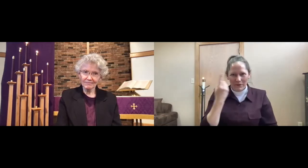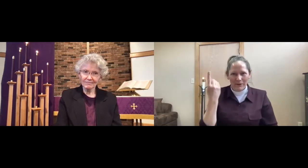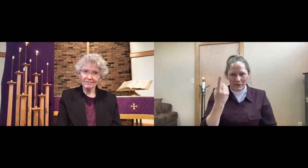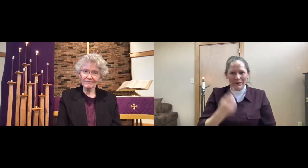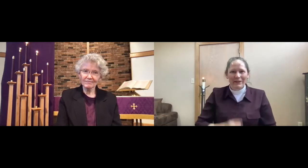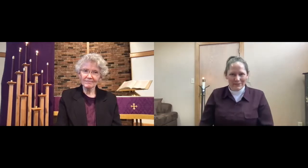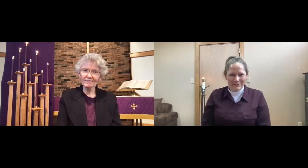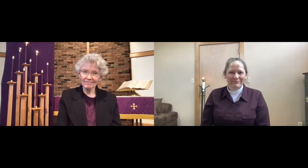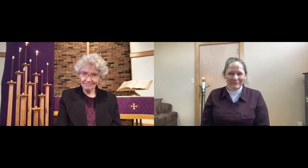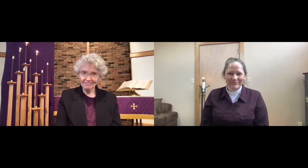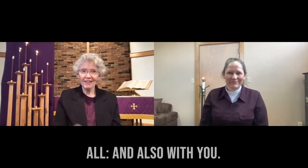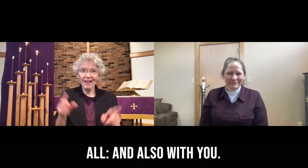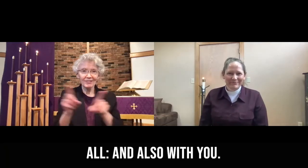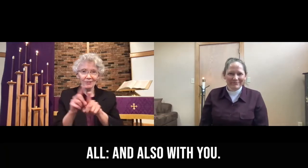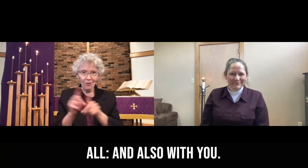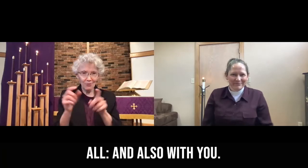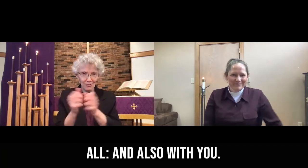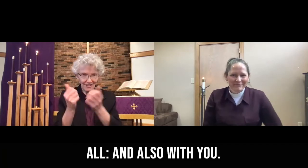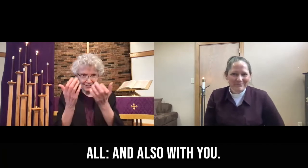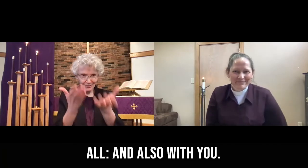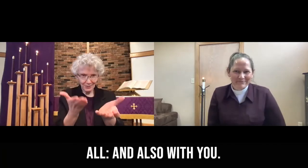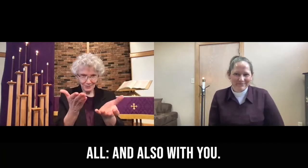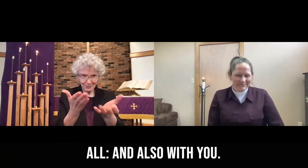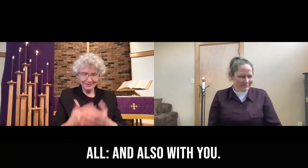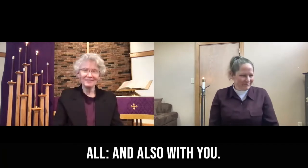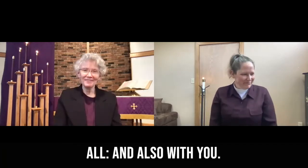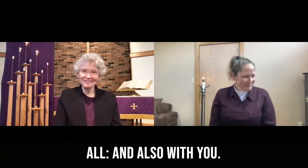be with you always, and also with you.